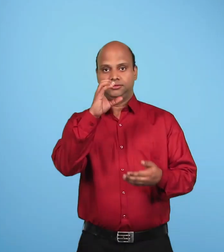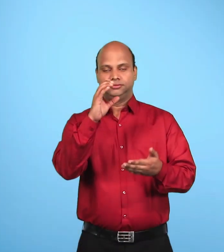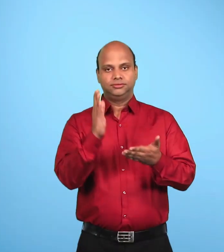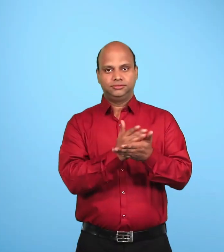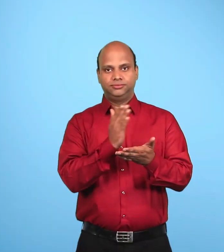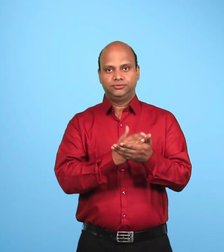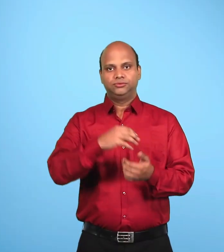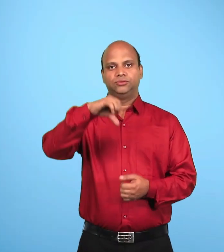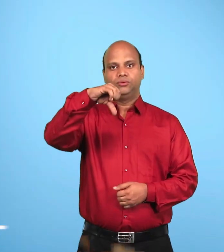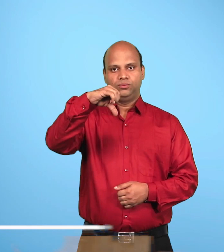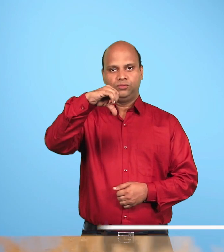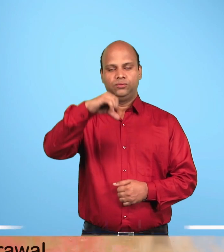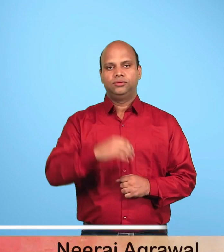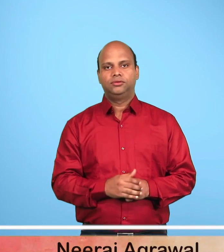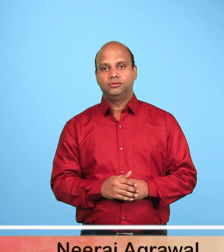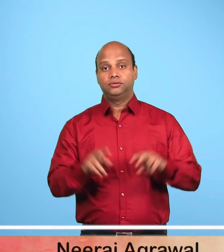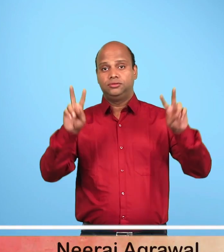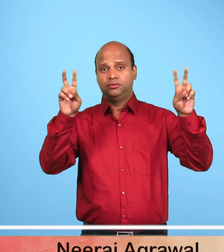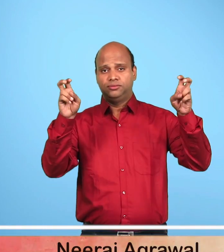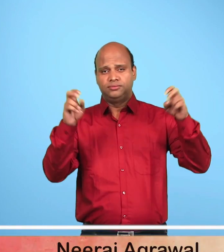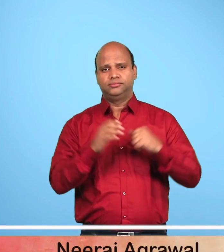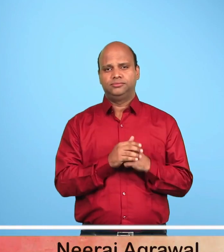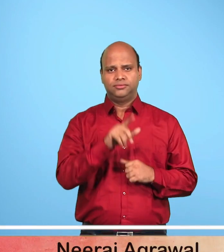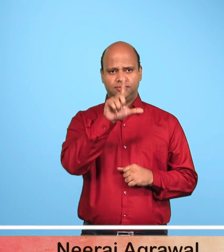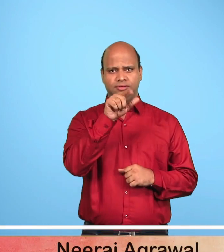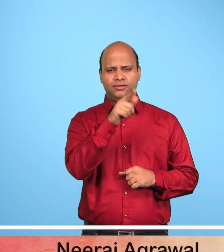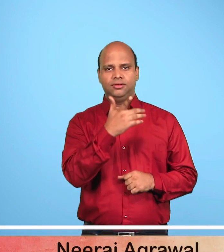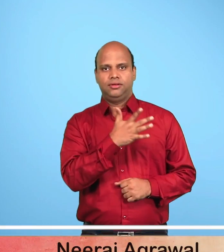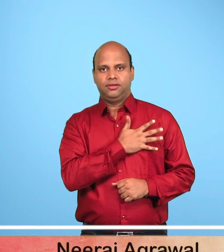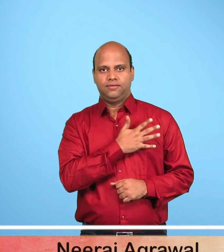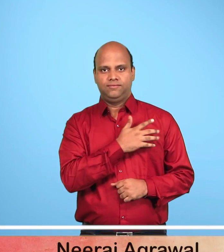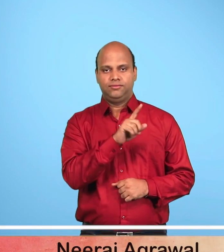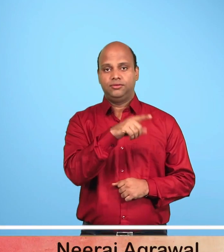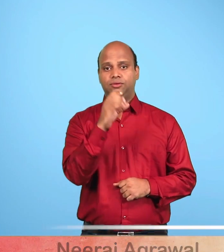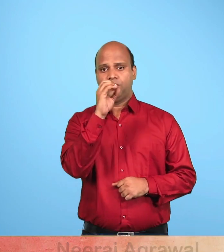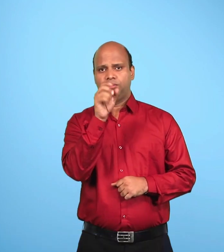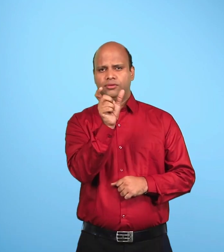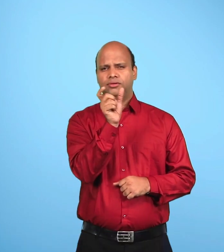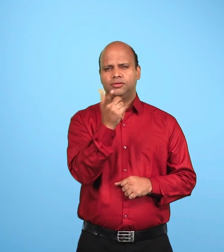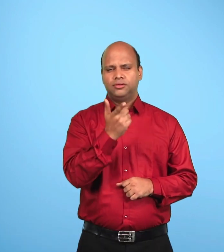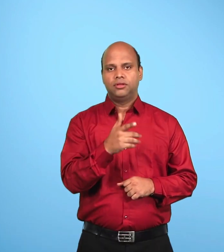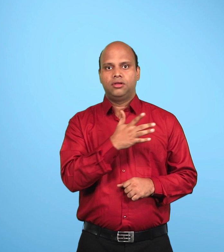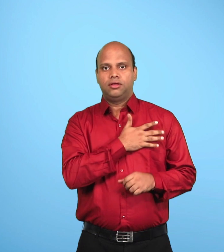This is the lesson 9, title The Living Organisms,